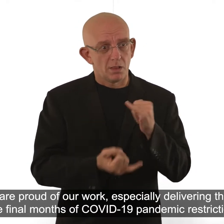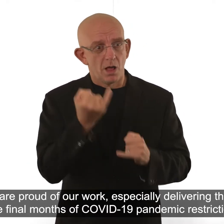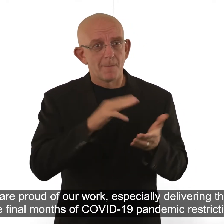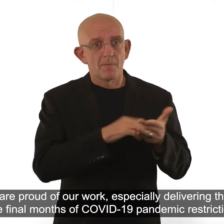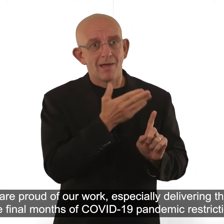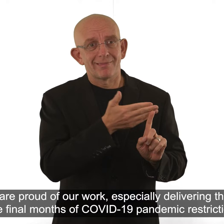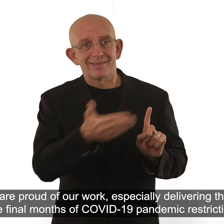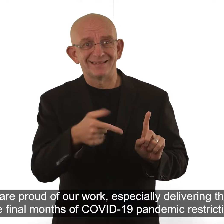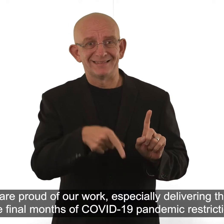restrictions.